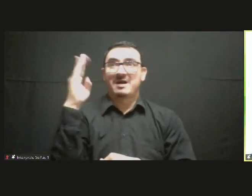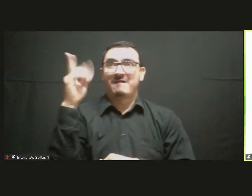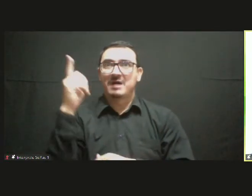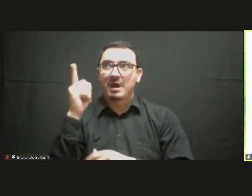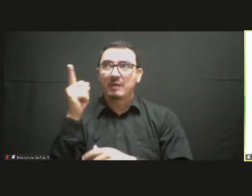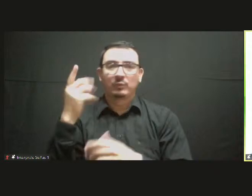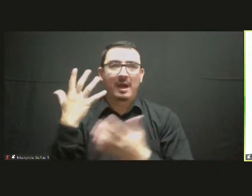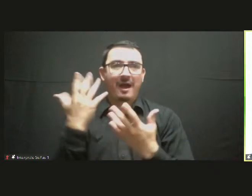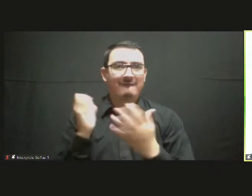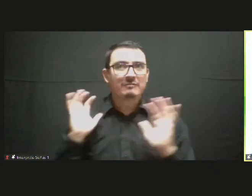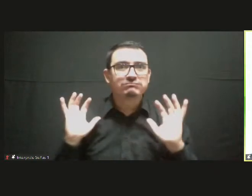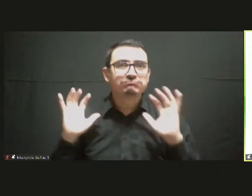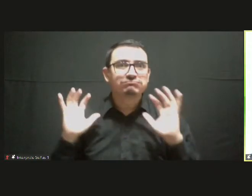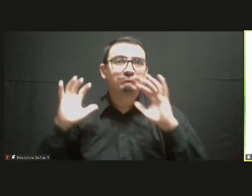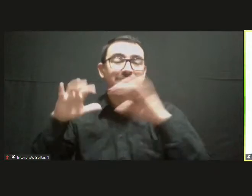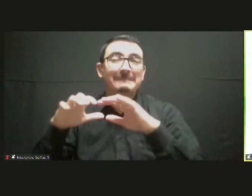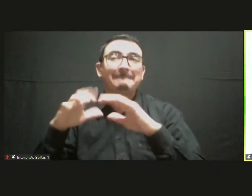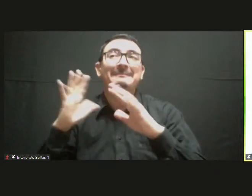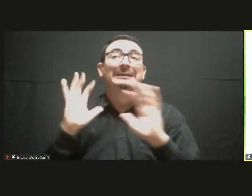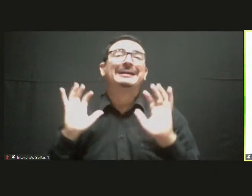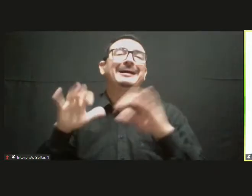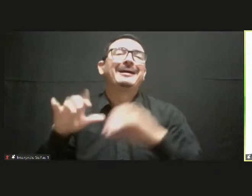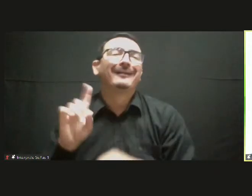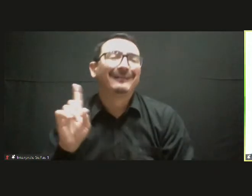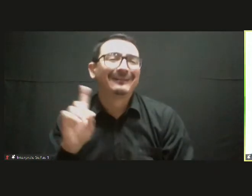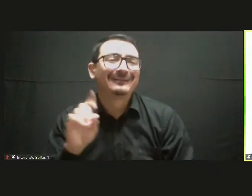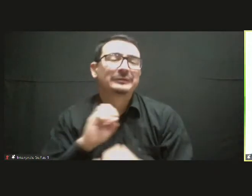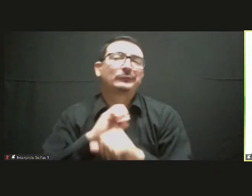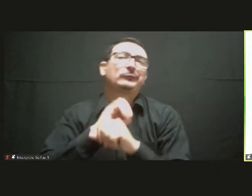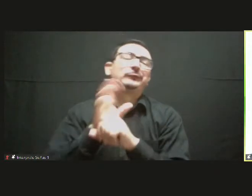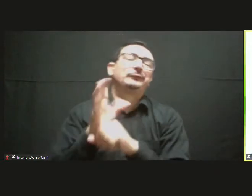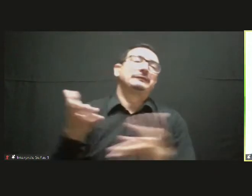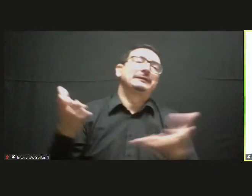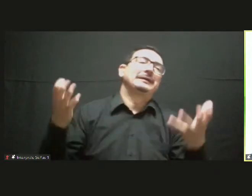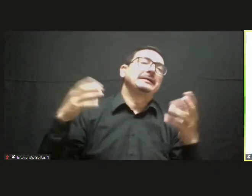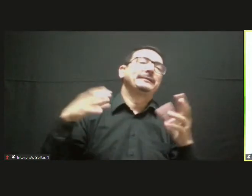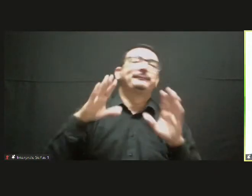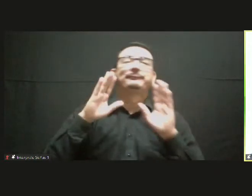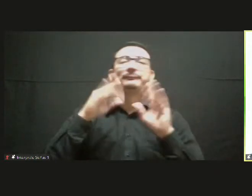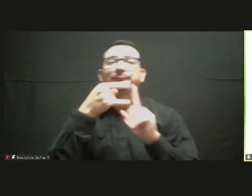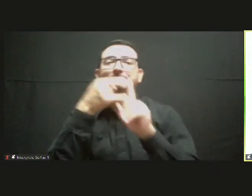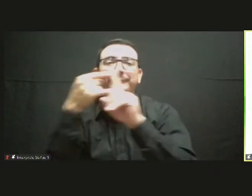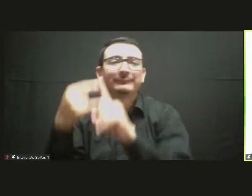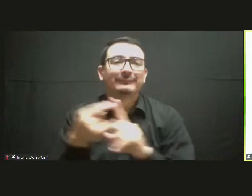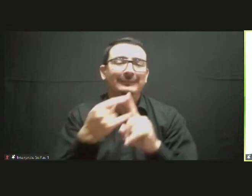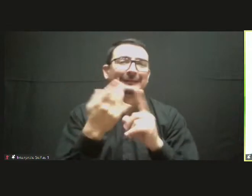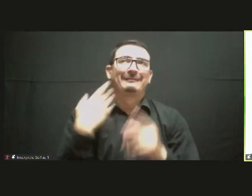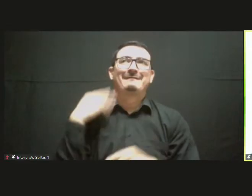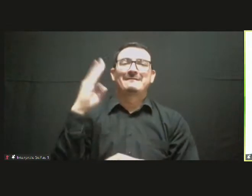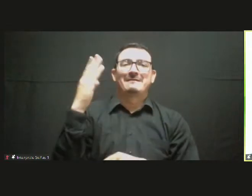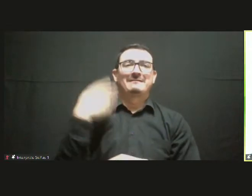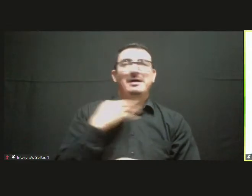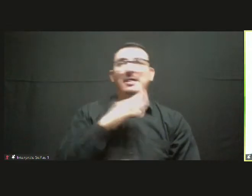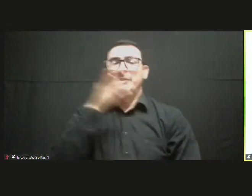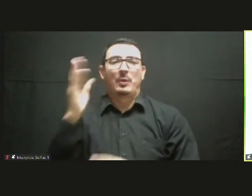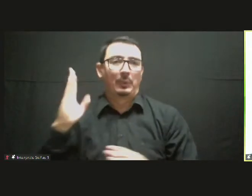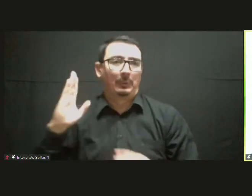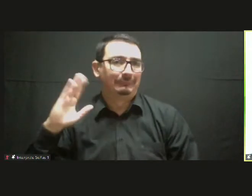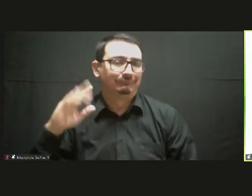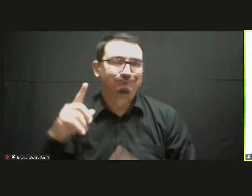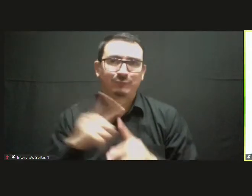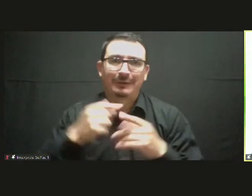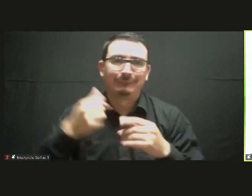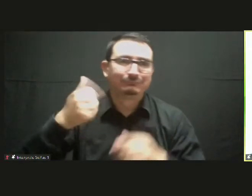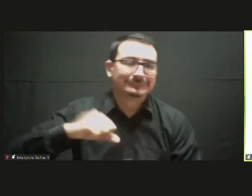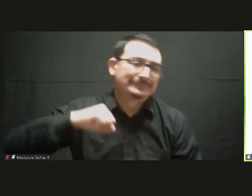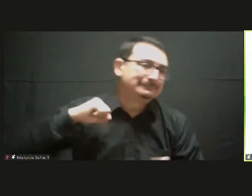over Barbados. Anyway, from the trade point of view, tourism accounts for 50% of